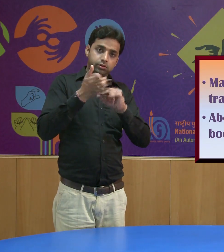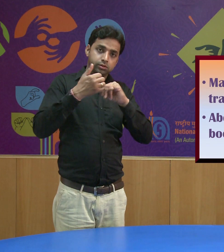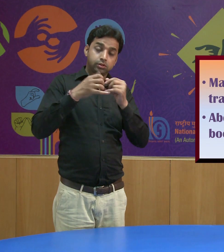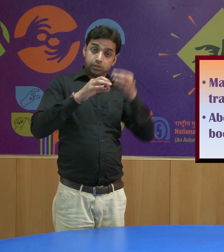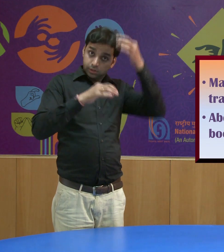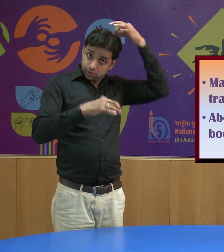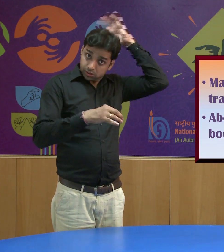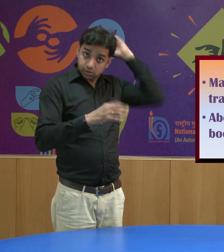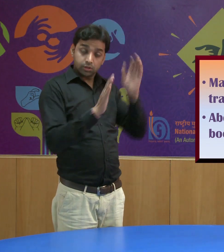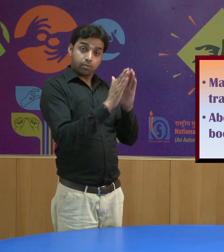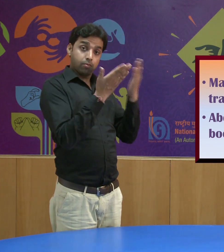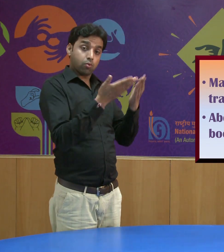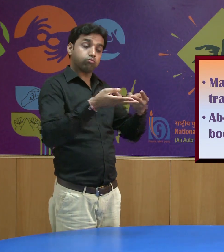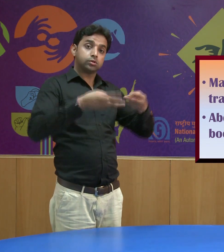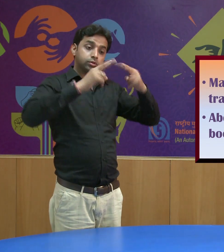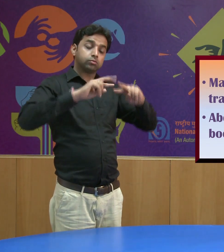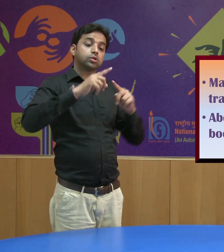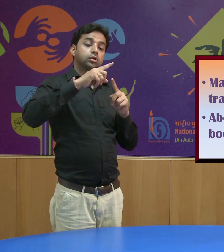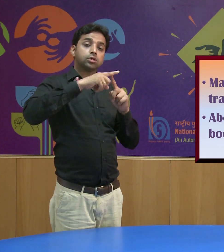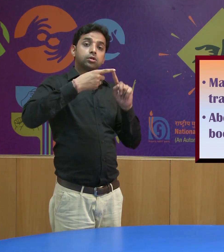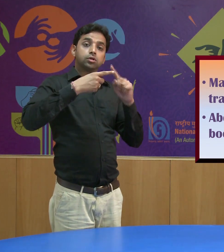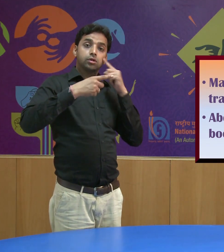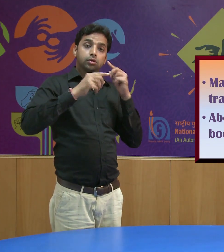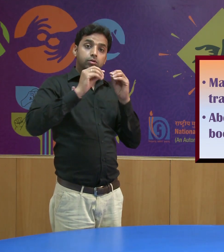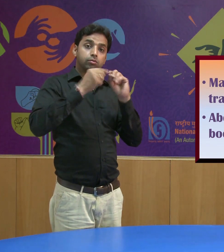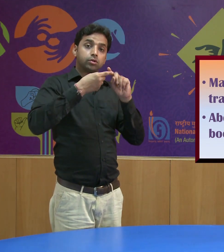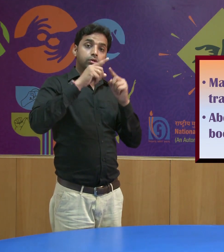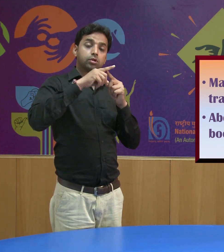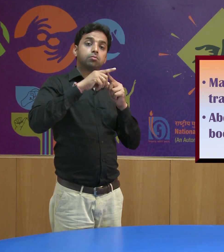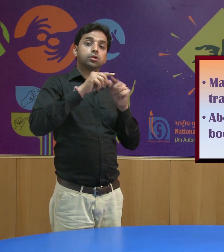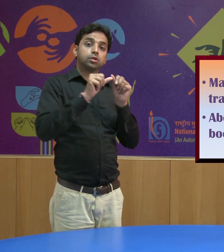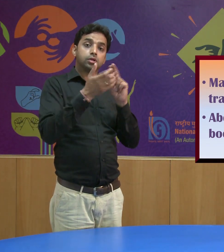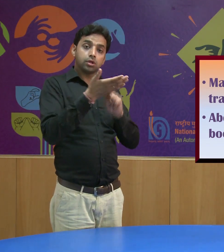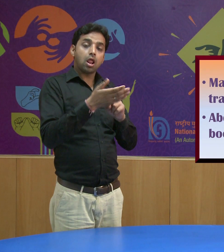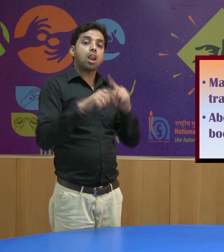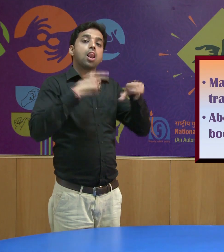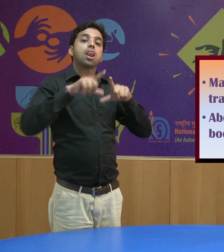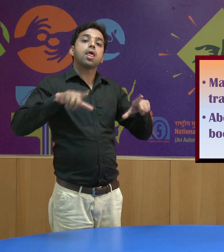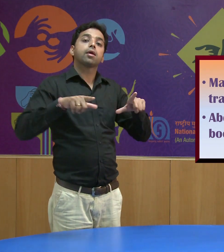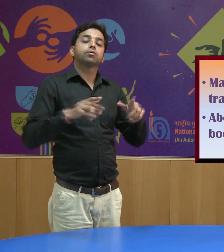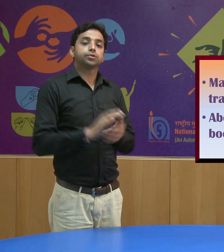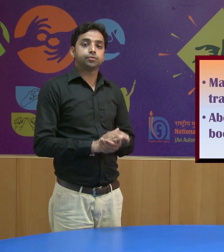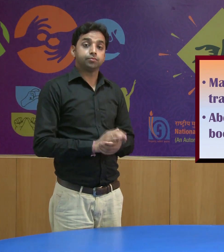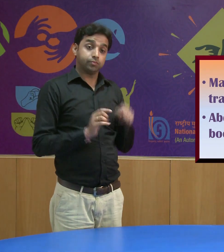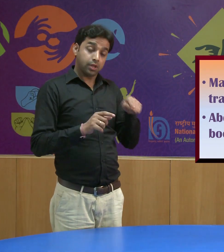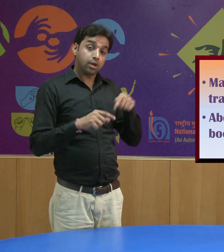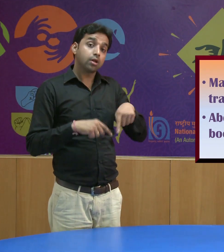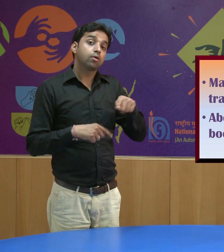were also translated into Tibetan language. It is said that about